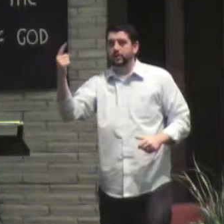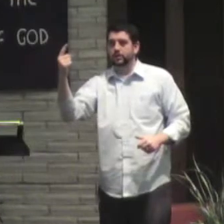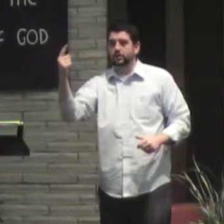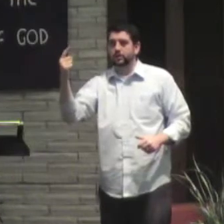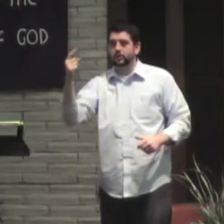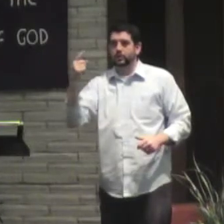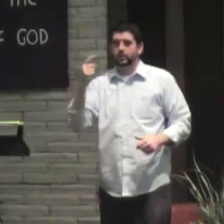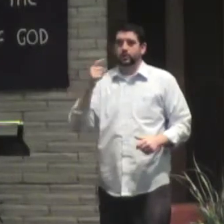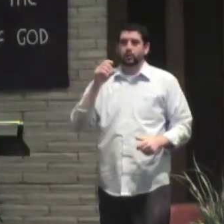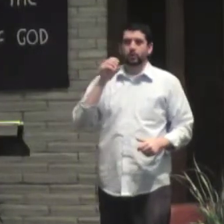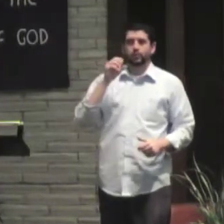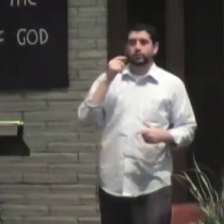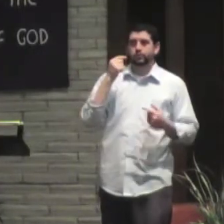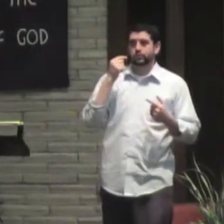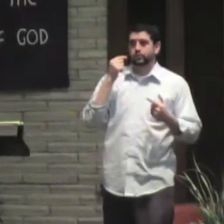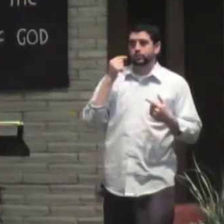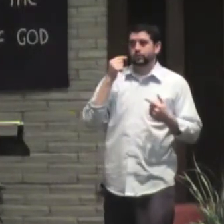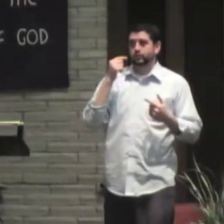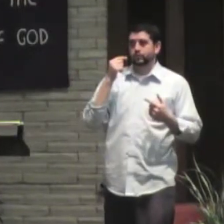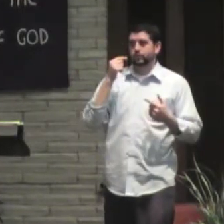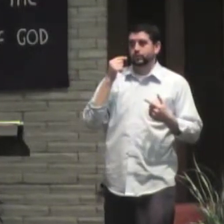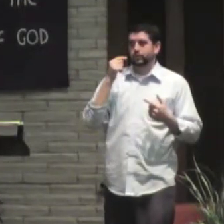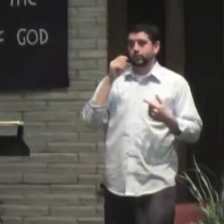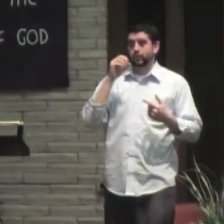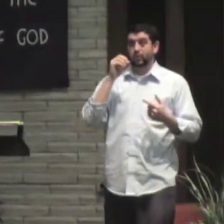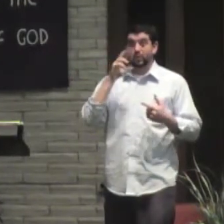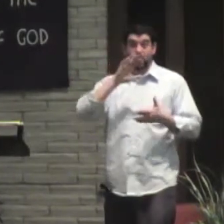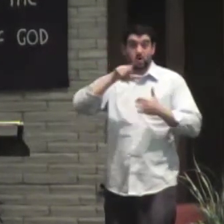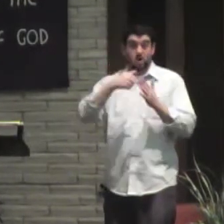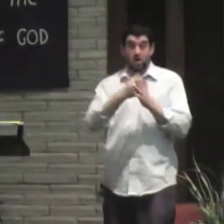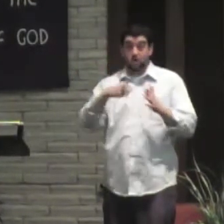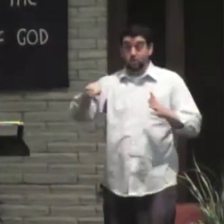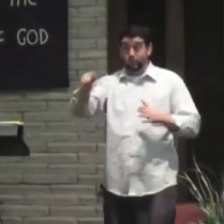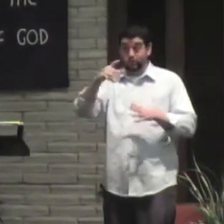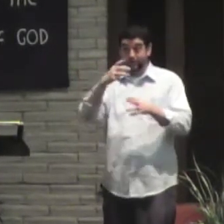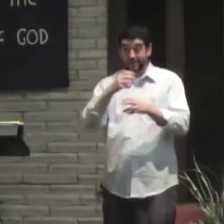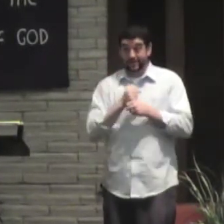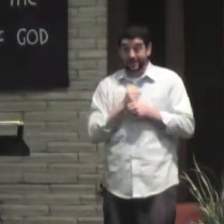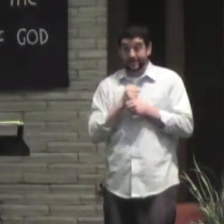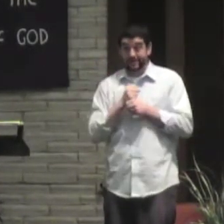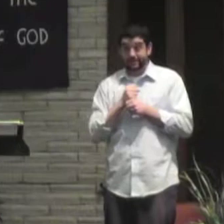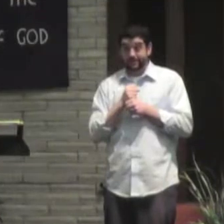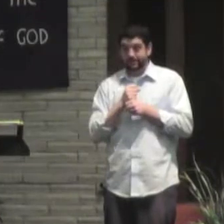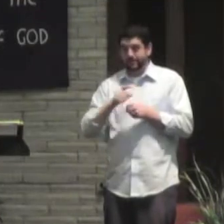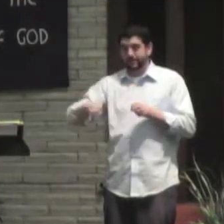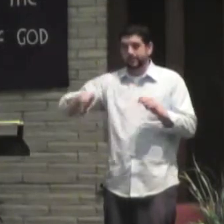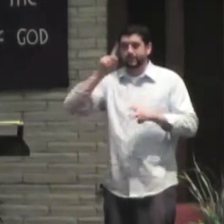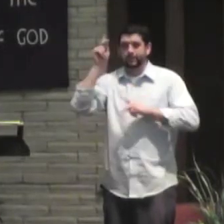momentary admiration will be all they can get out of it.